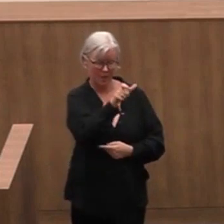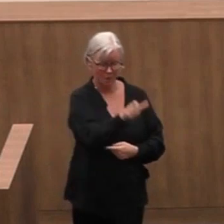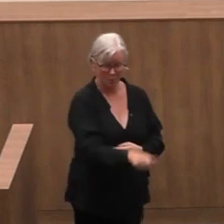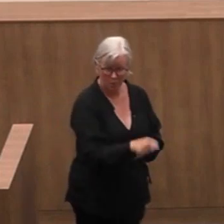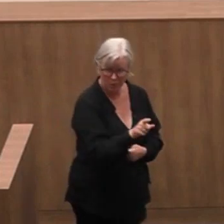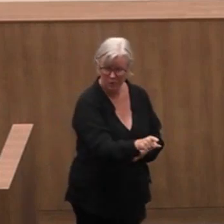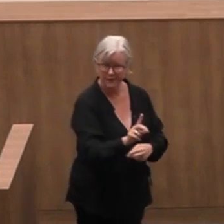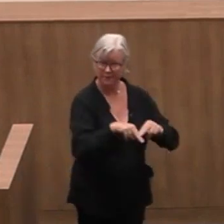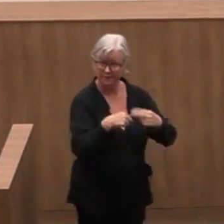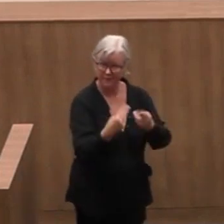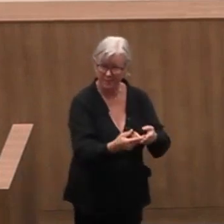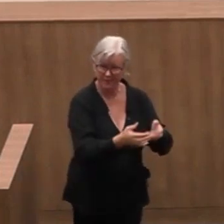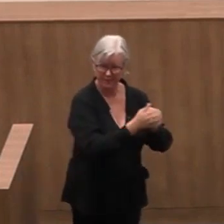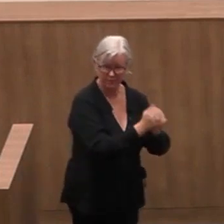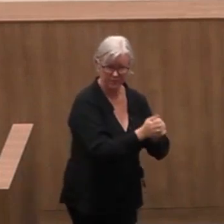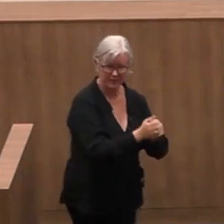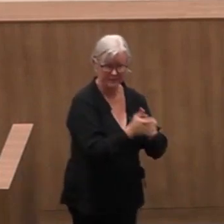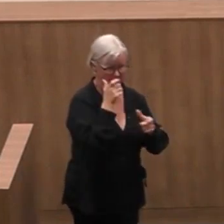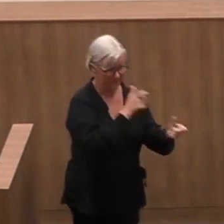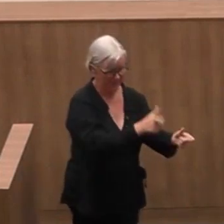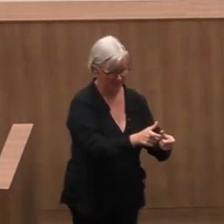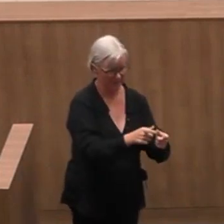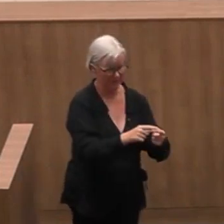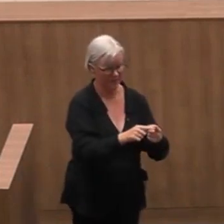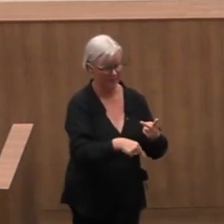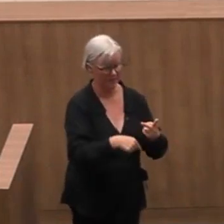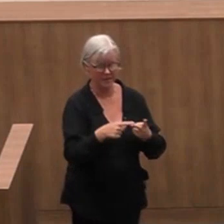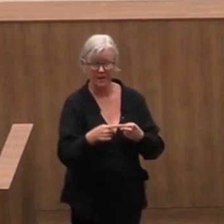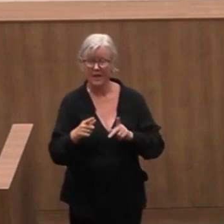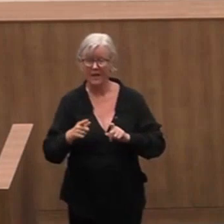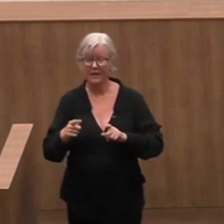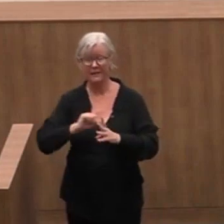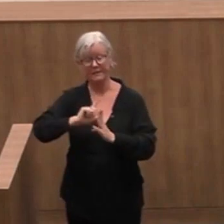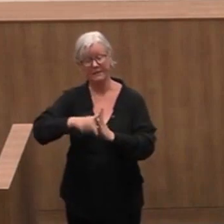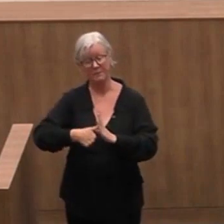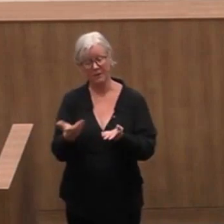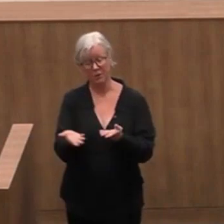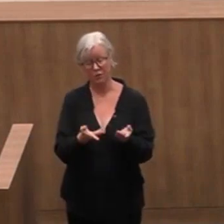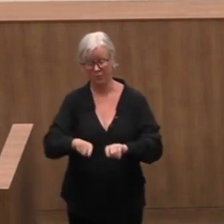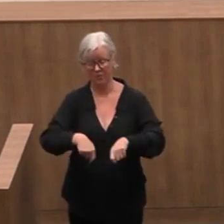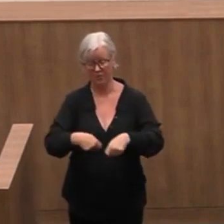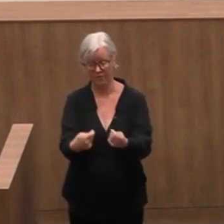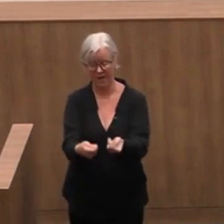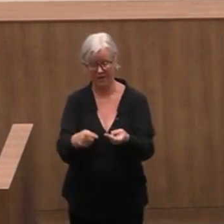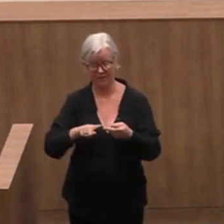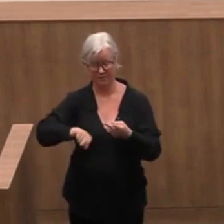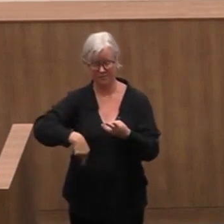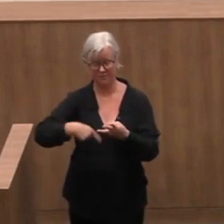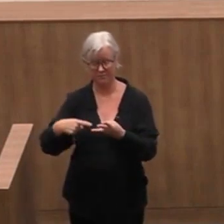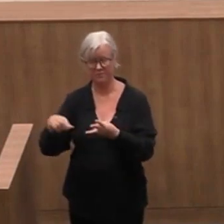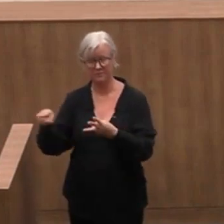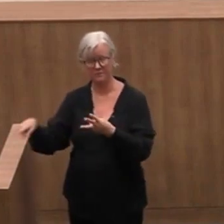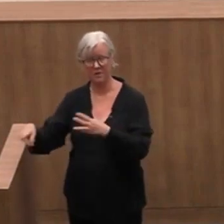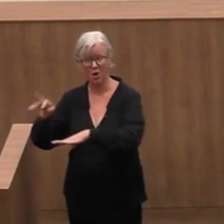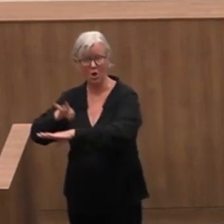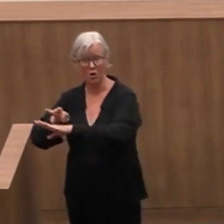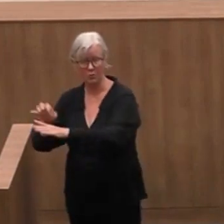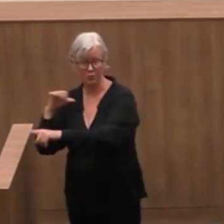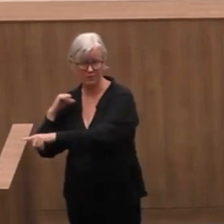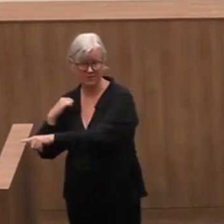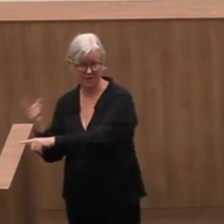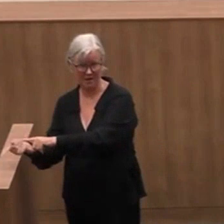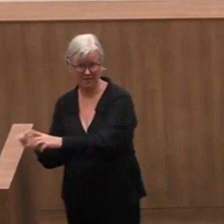family, friends, carers, disability service providers and hospital staff. I think from what you just said then is that we can see